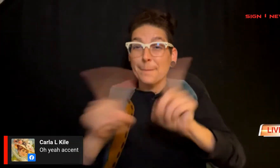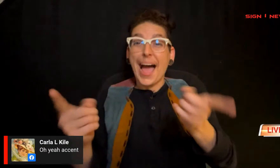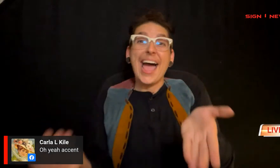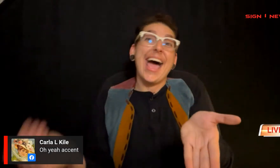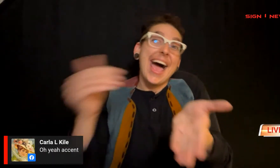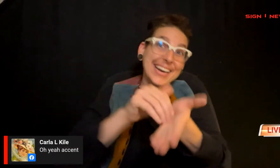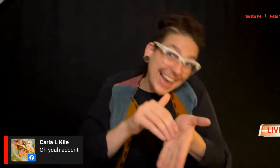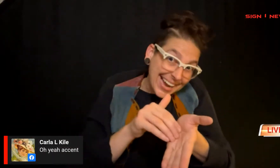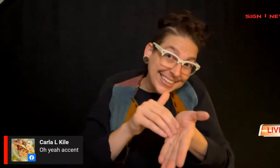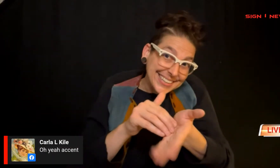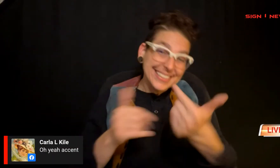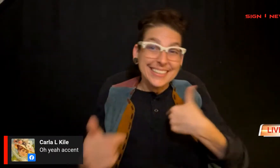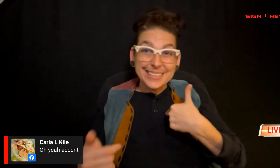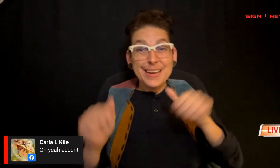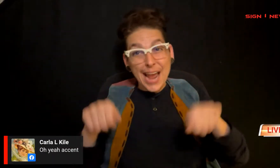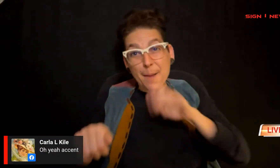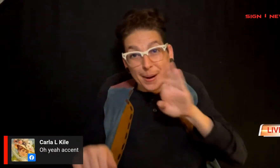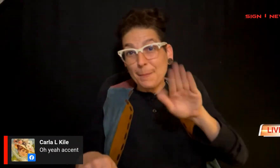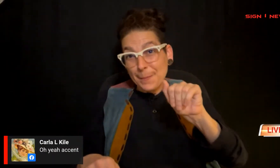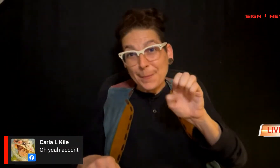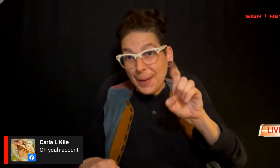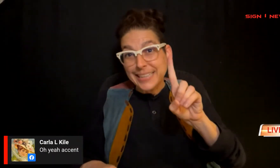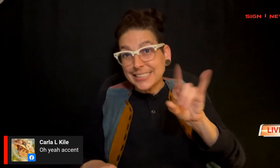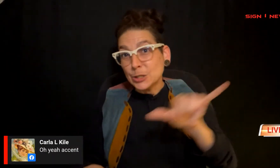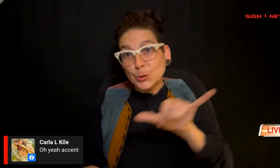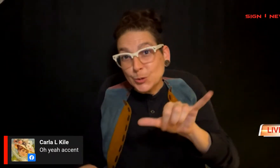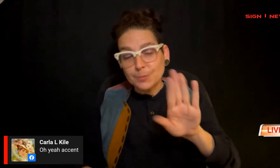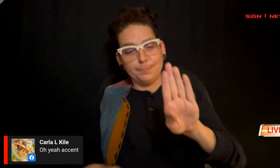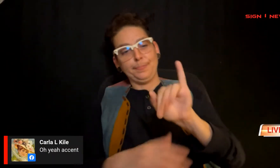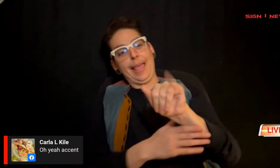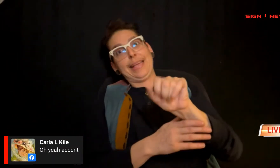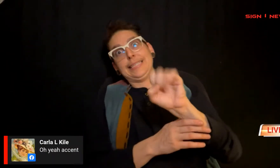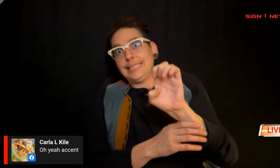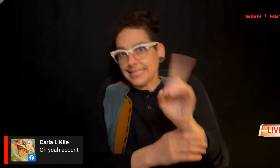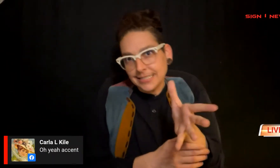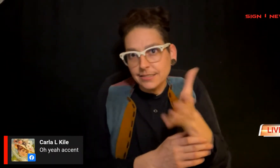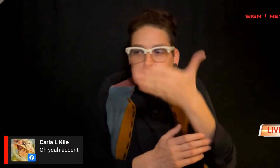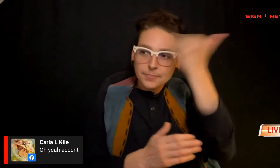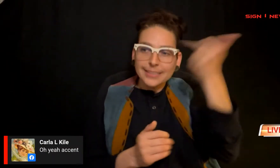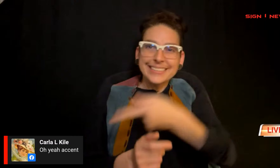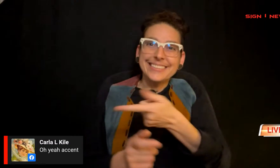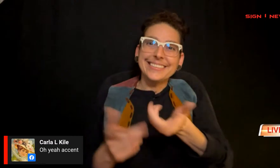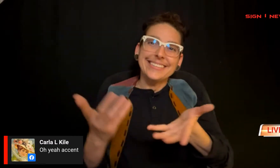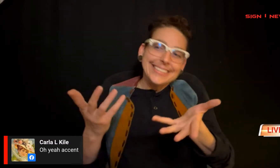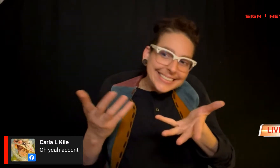And I think that's why the film was successful. But again, it can be a little biased too,